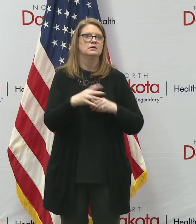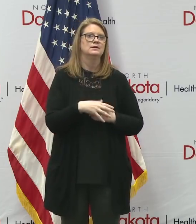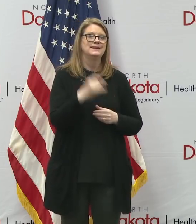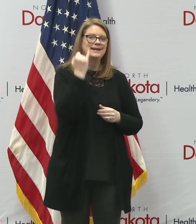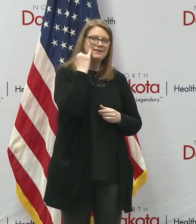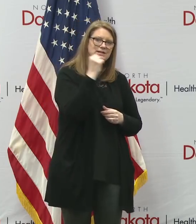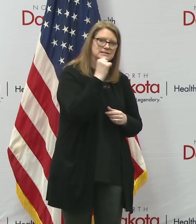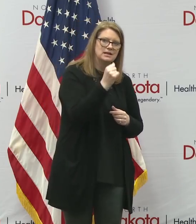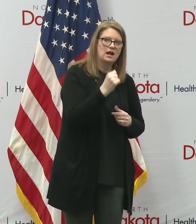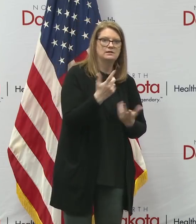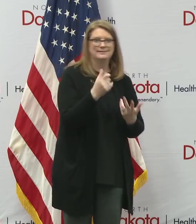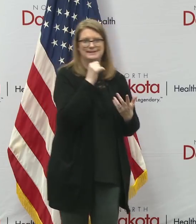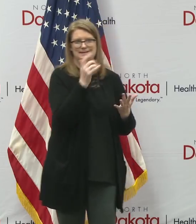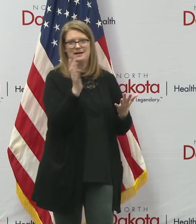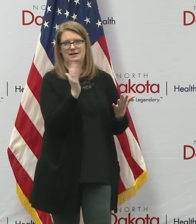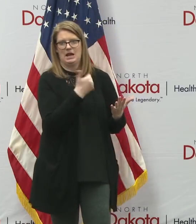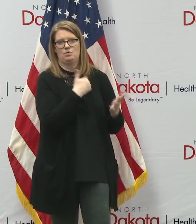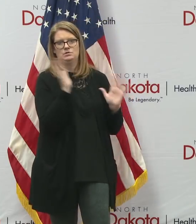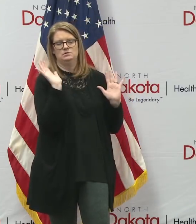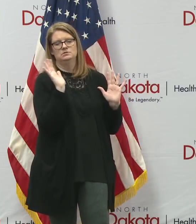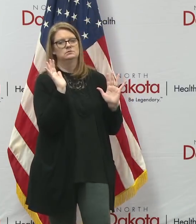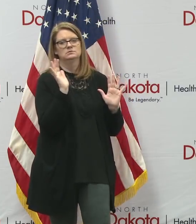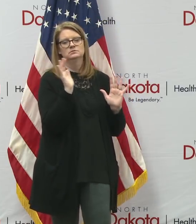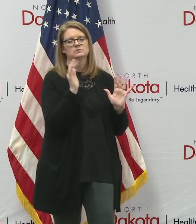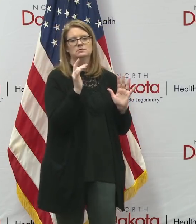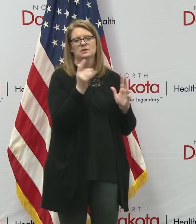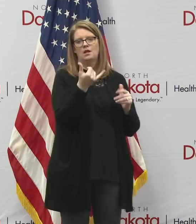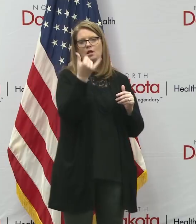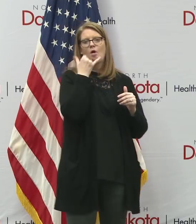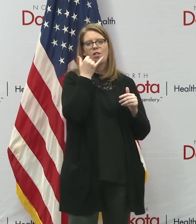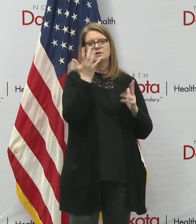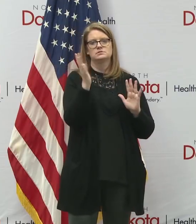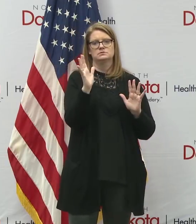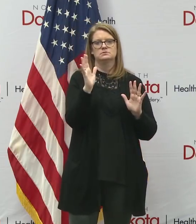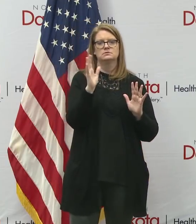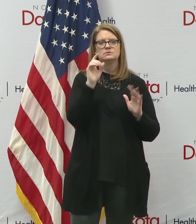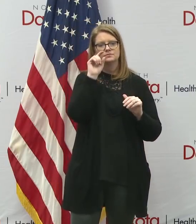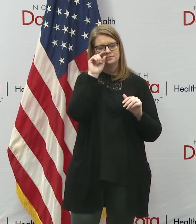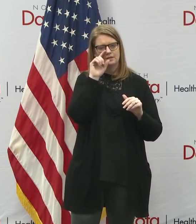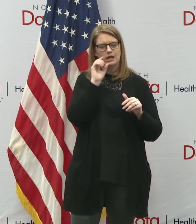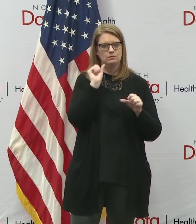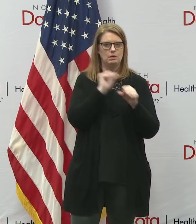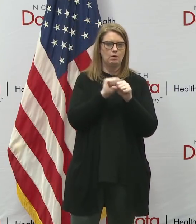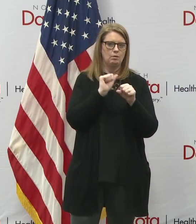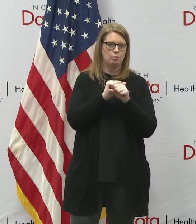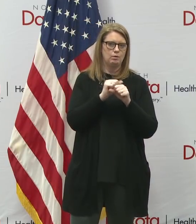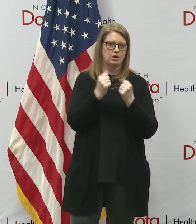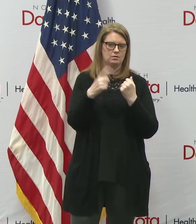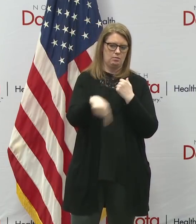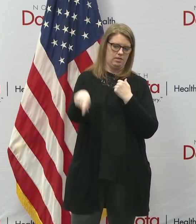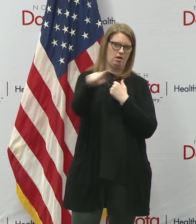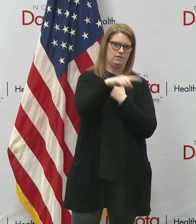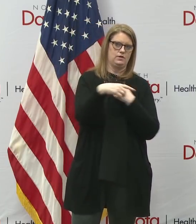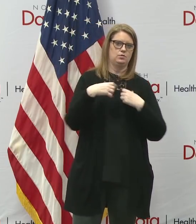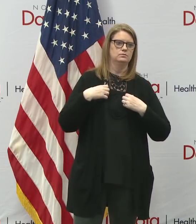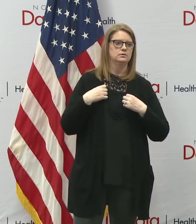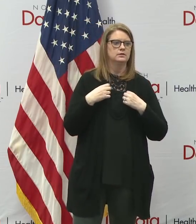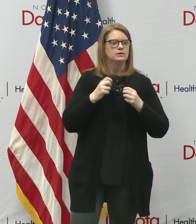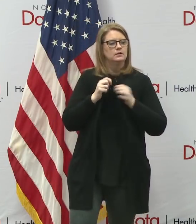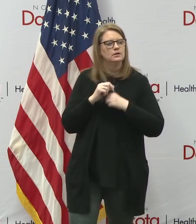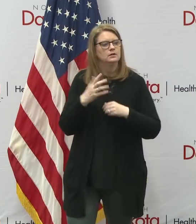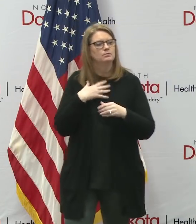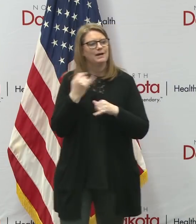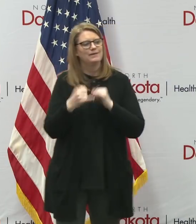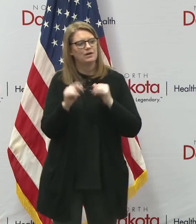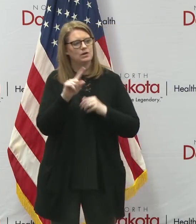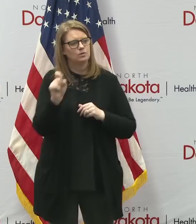saying, well, it's not at ours, well, then call us and we'll work with you to make sure that we can do testing at the point of care across the state.